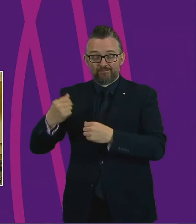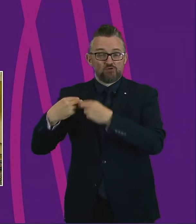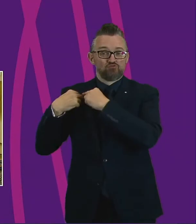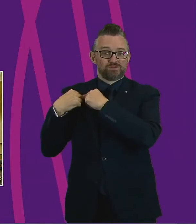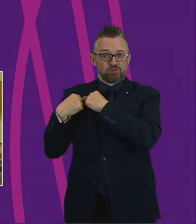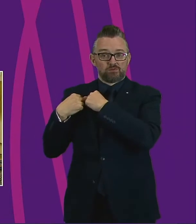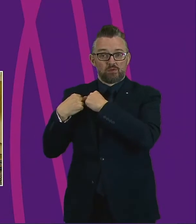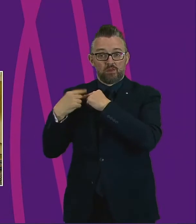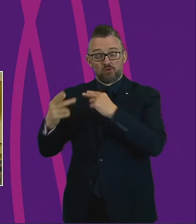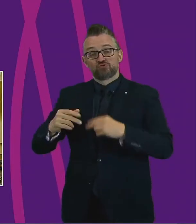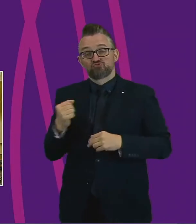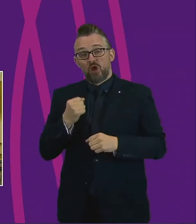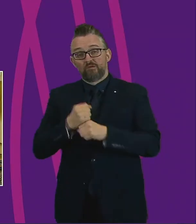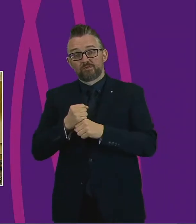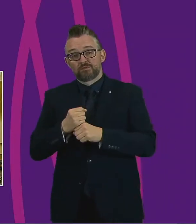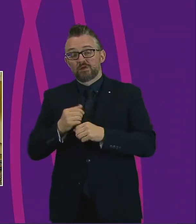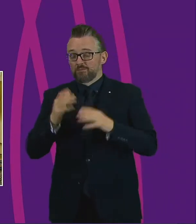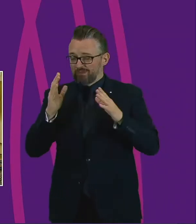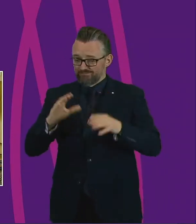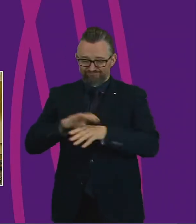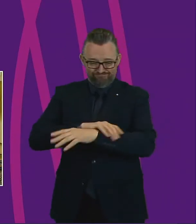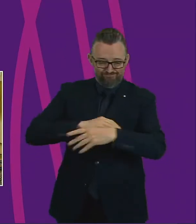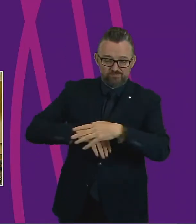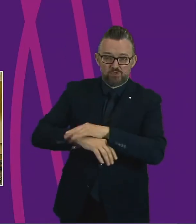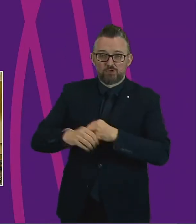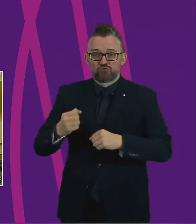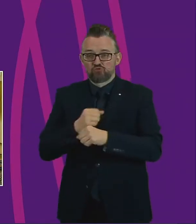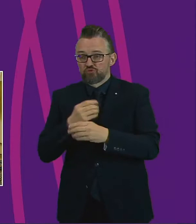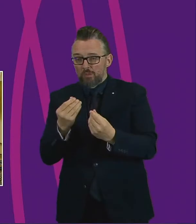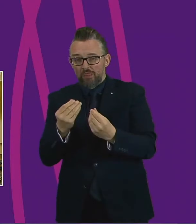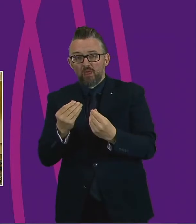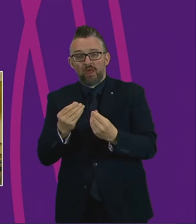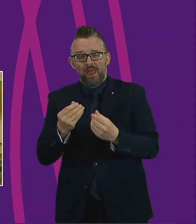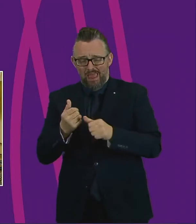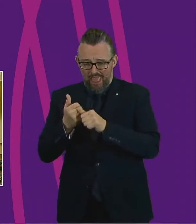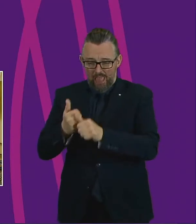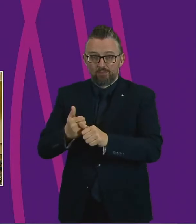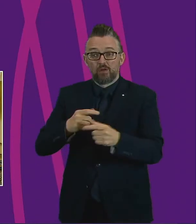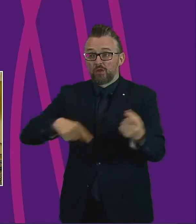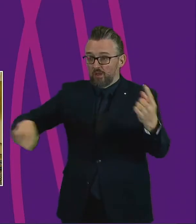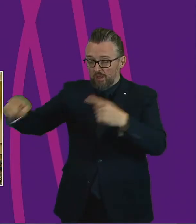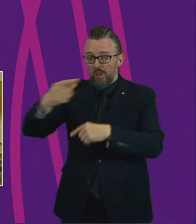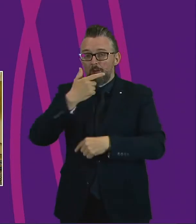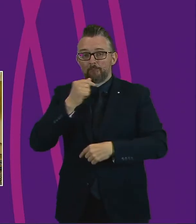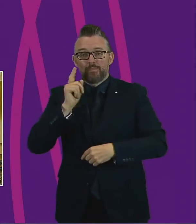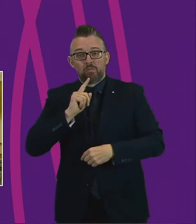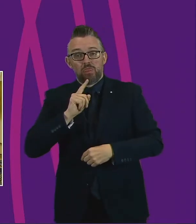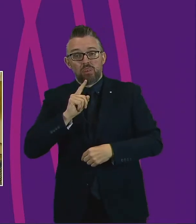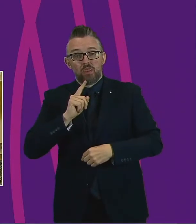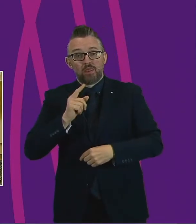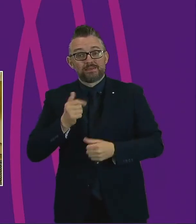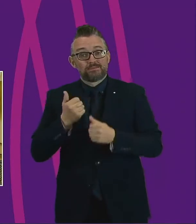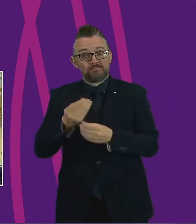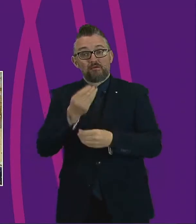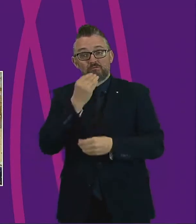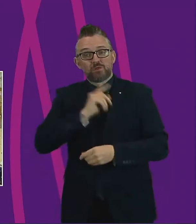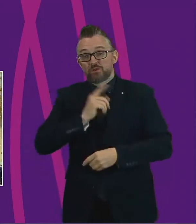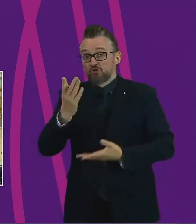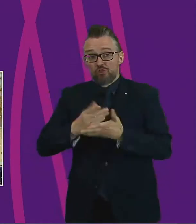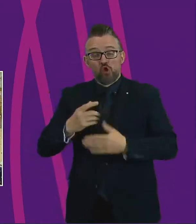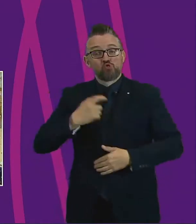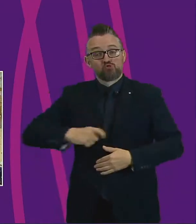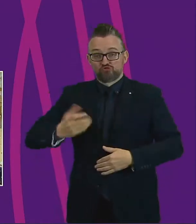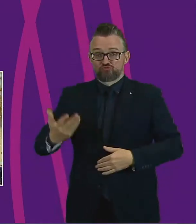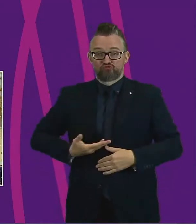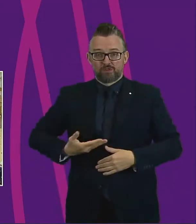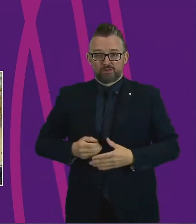in the Scottish Government, to do everything we can to help people get the food that absolutely is a basic human right. Maurice Corrie